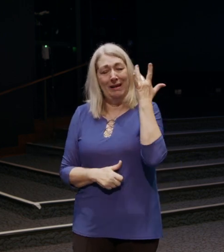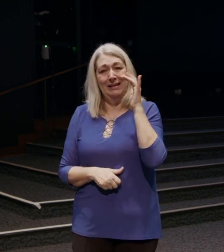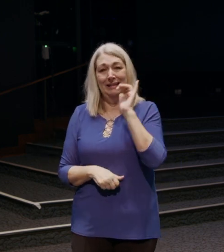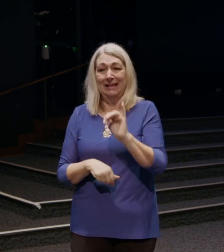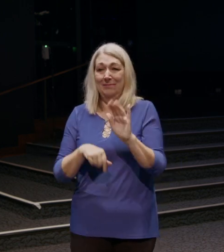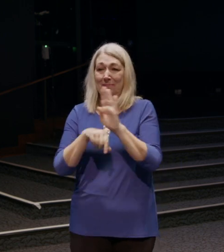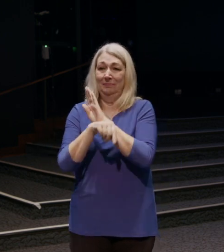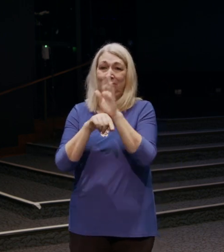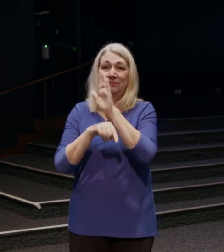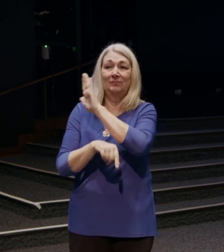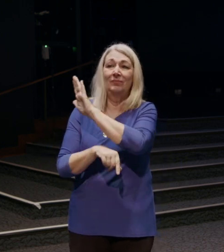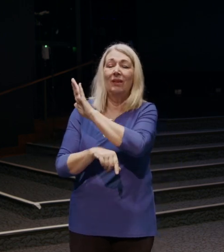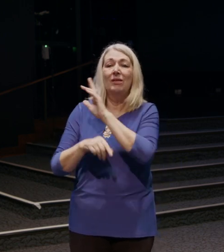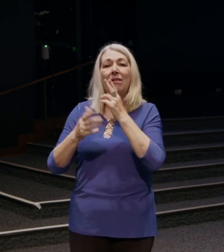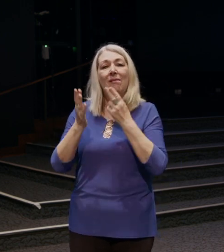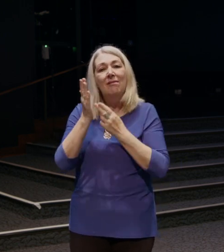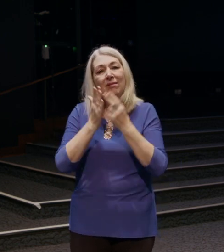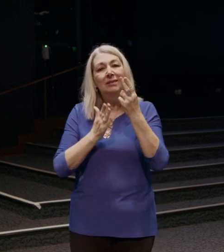be compromised.